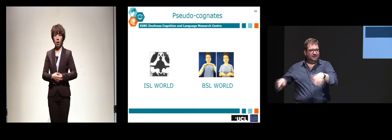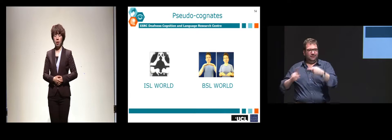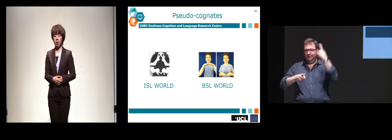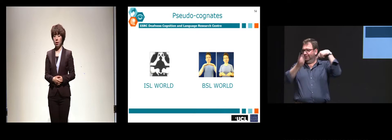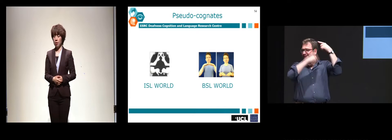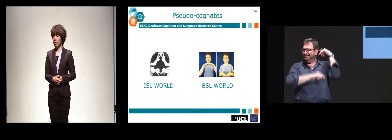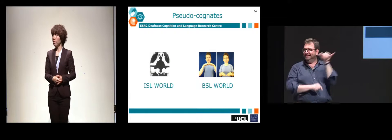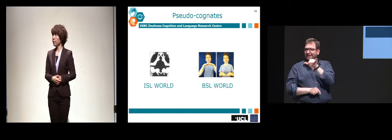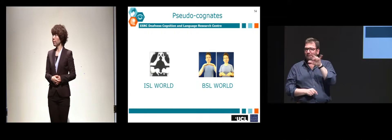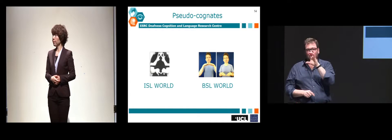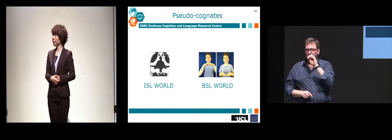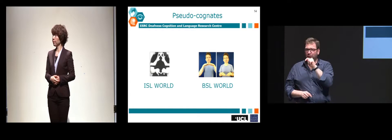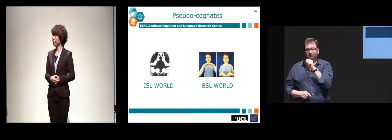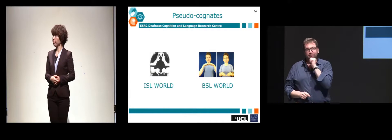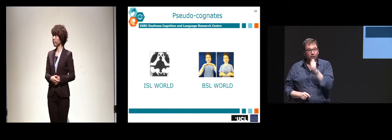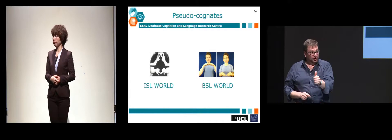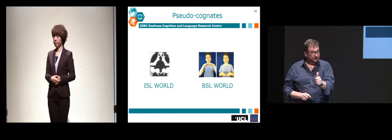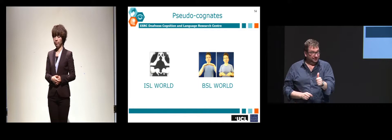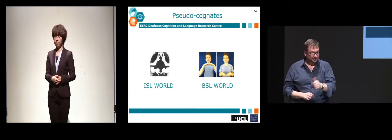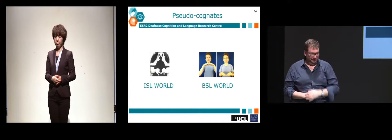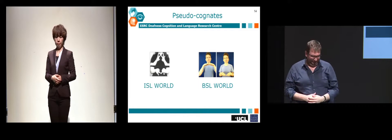Because these are pseudocognates.